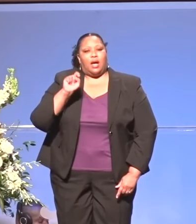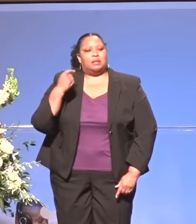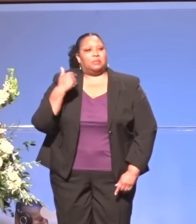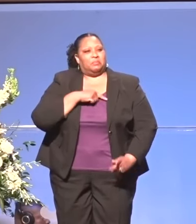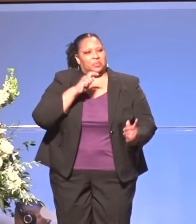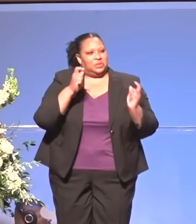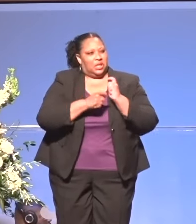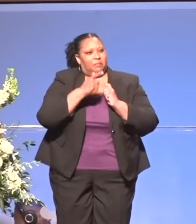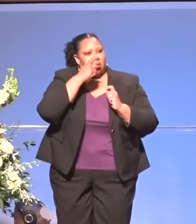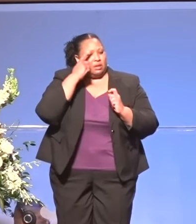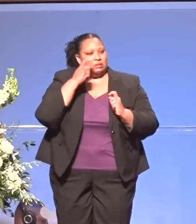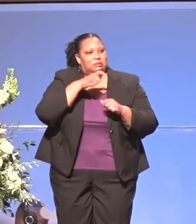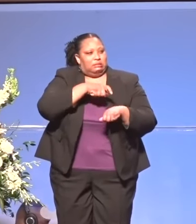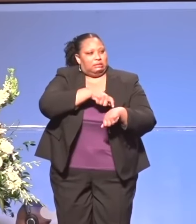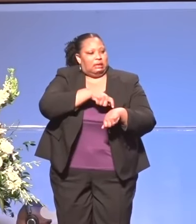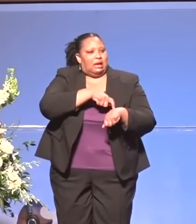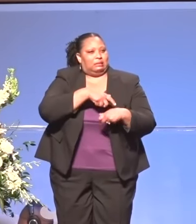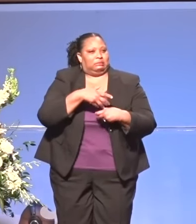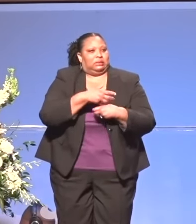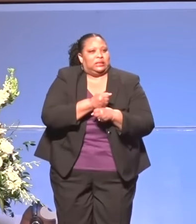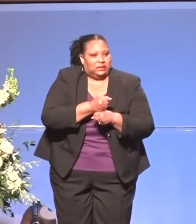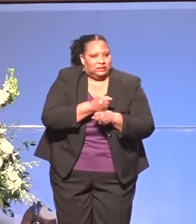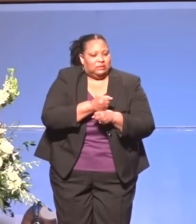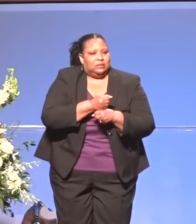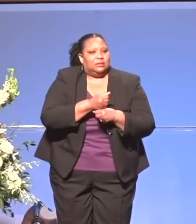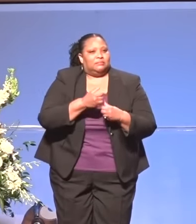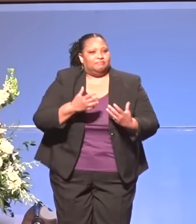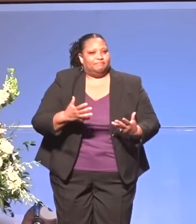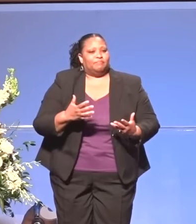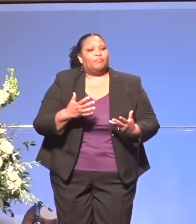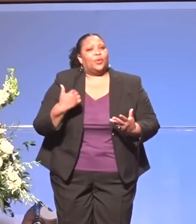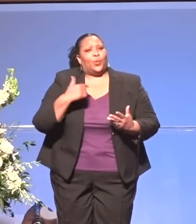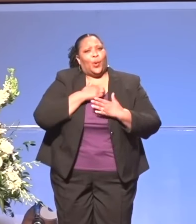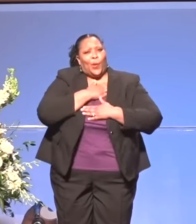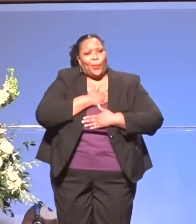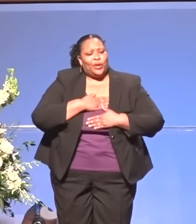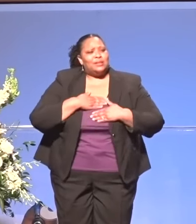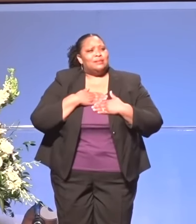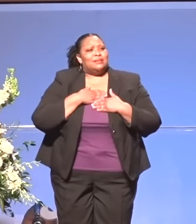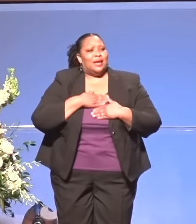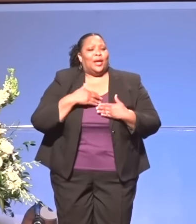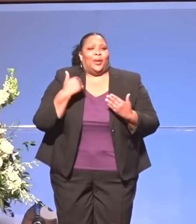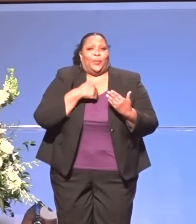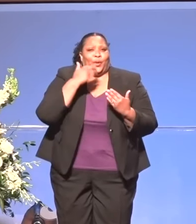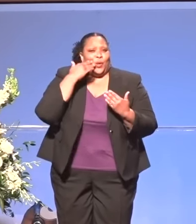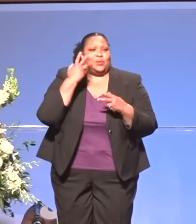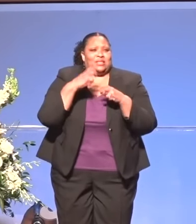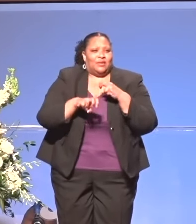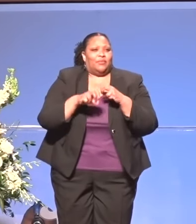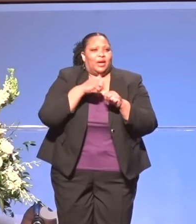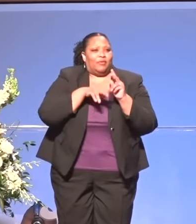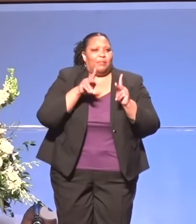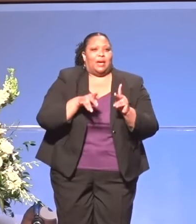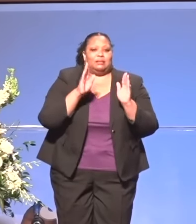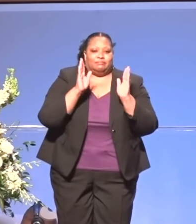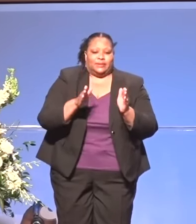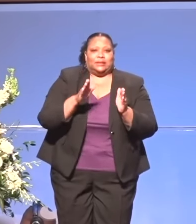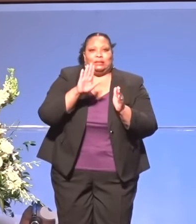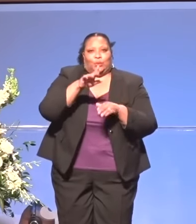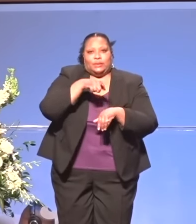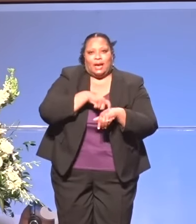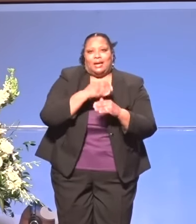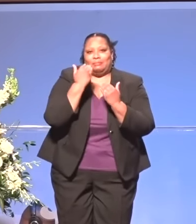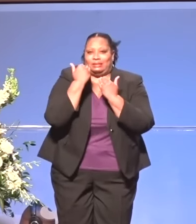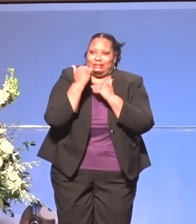because of the time factor. We appreciate the fact that it was difficult for everyone else to stay within their time